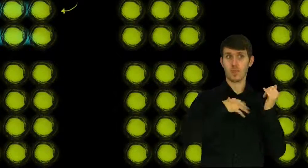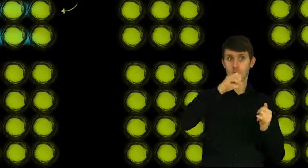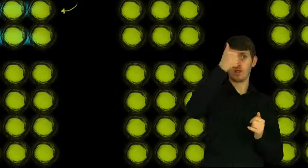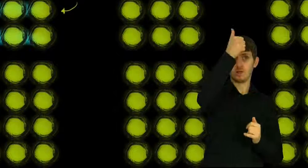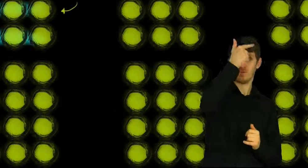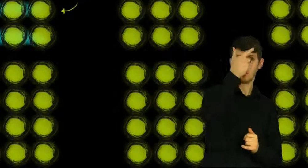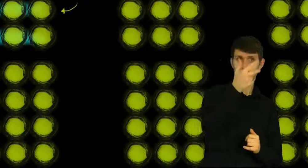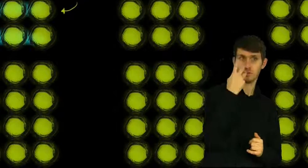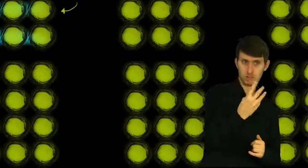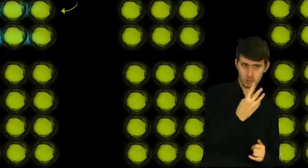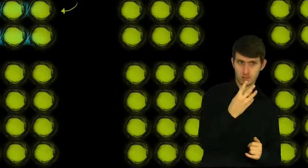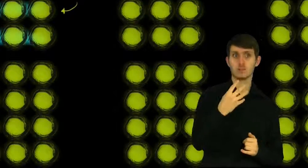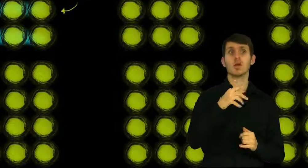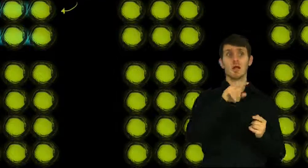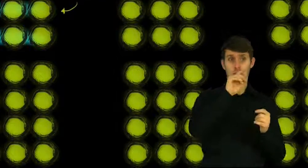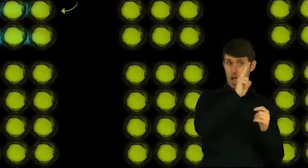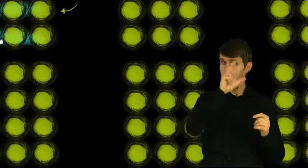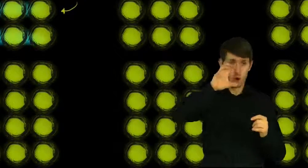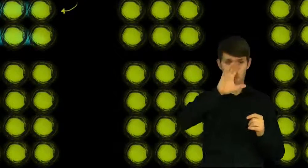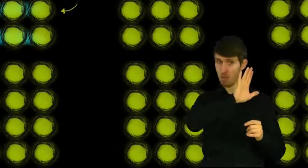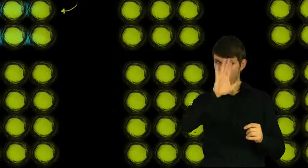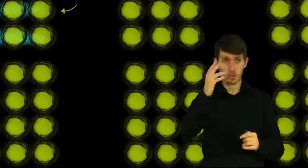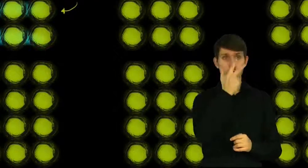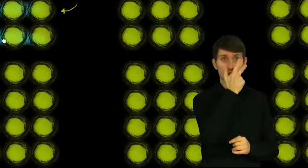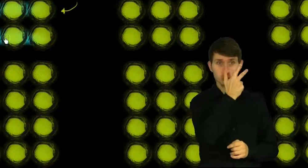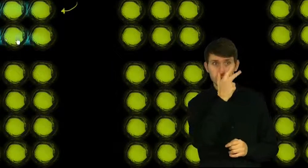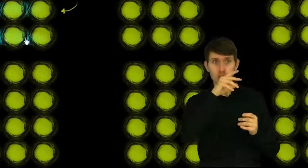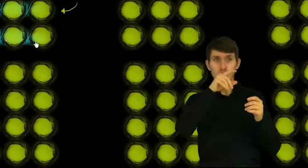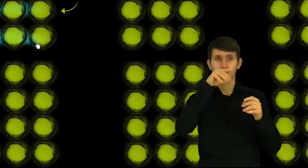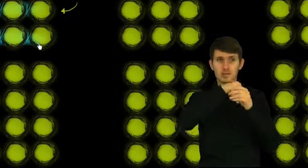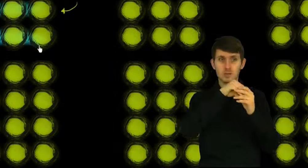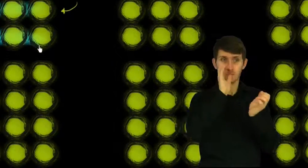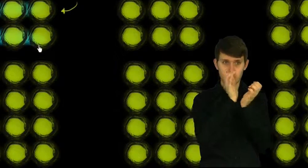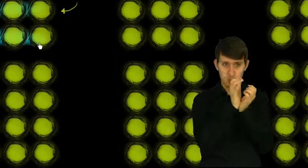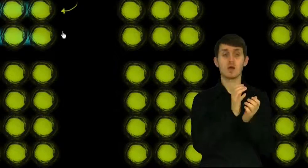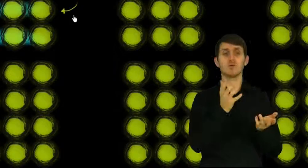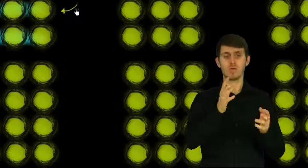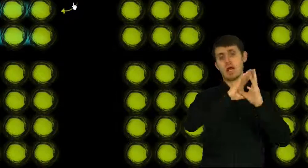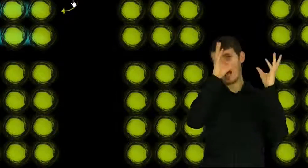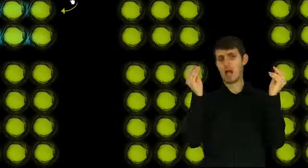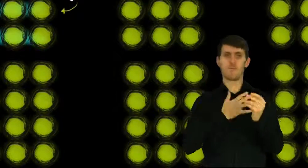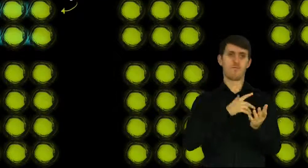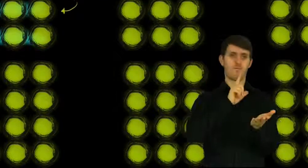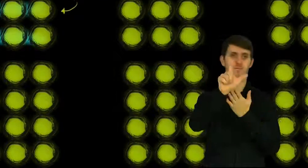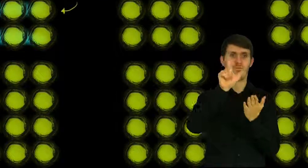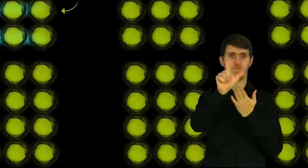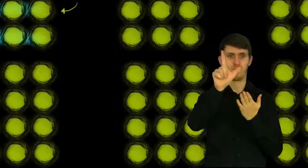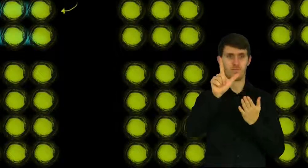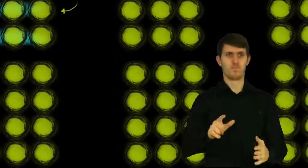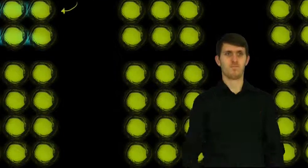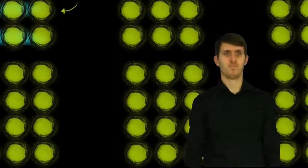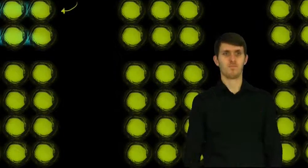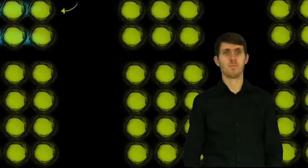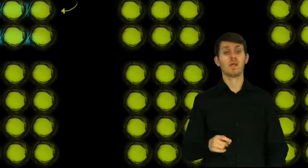1, 2, 3, 4 groups, and in each of those groups I have 1, 2, 3 objects, I'm going to have a total of